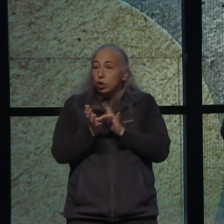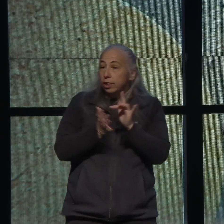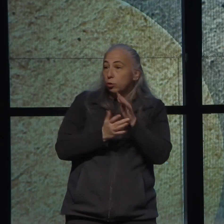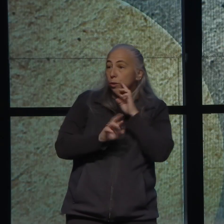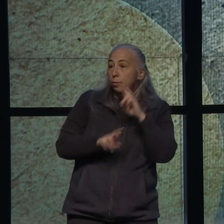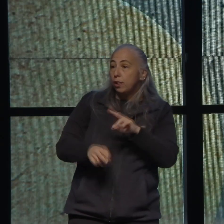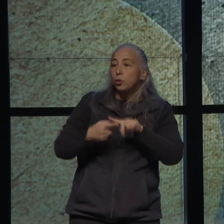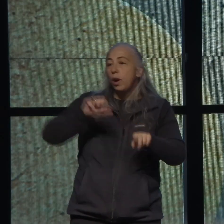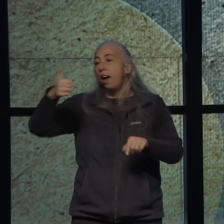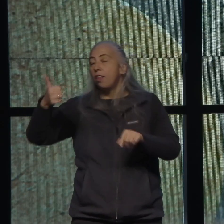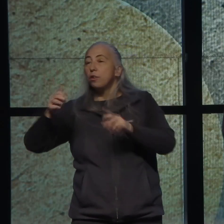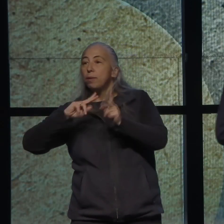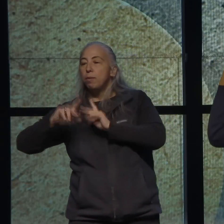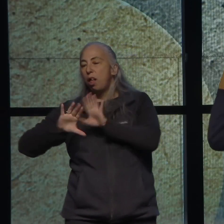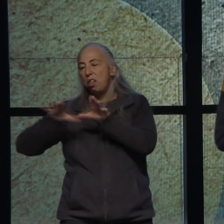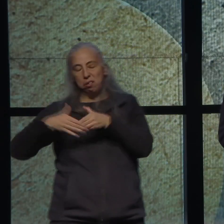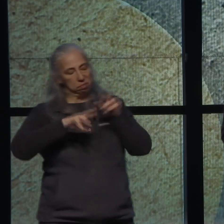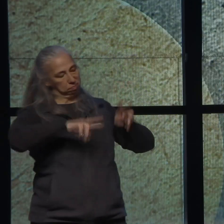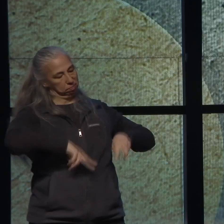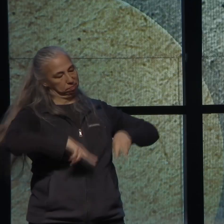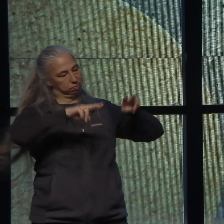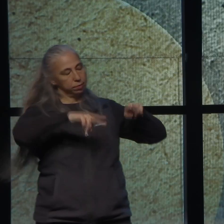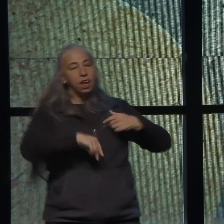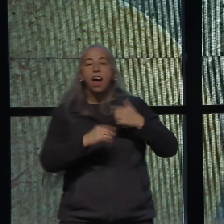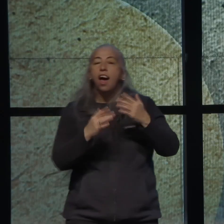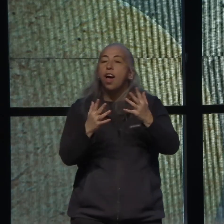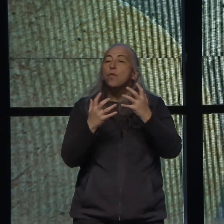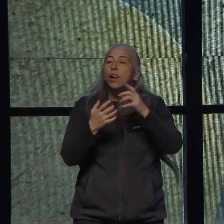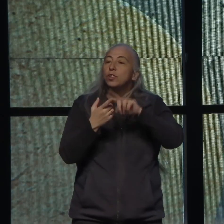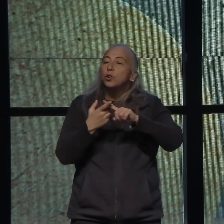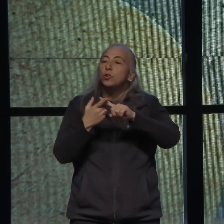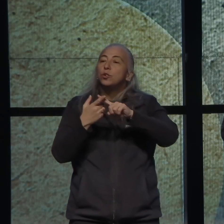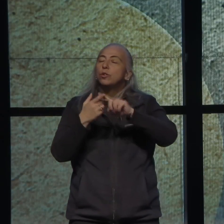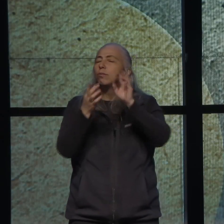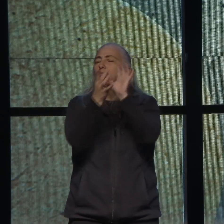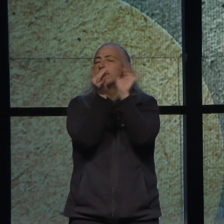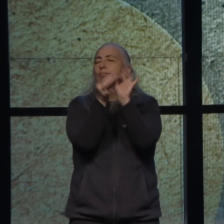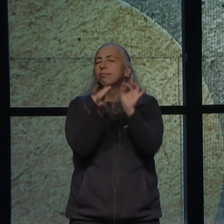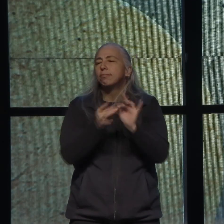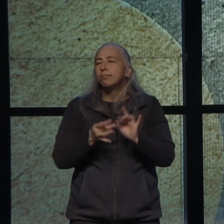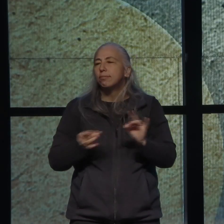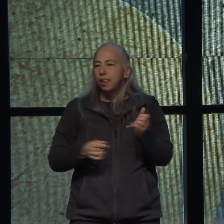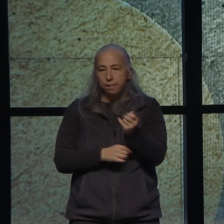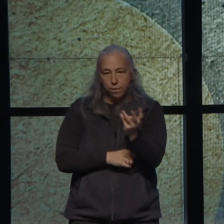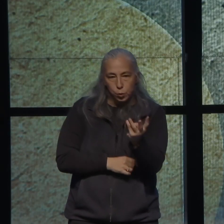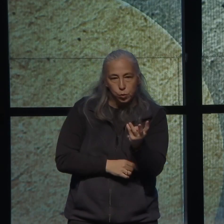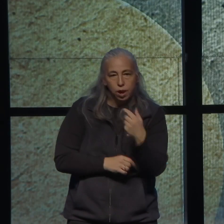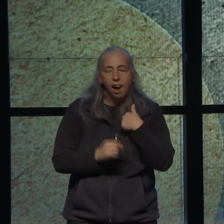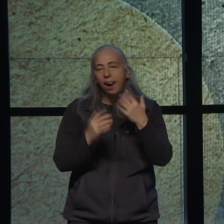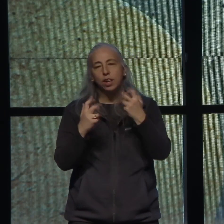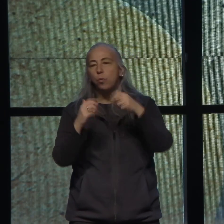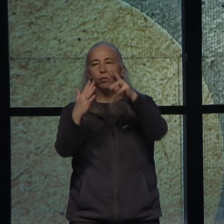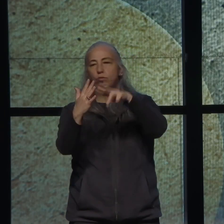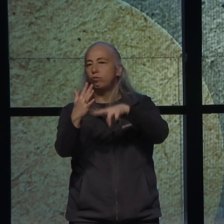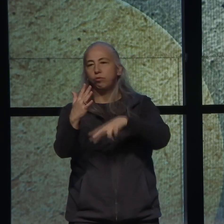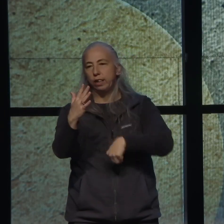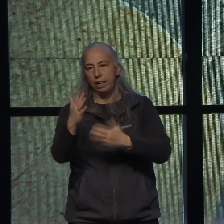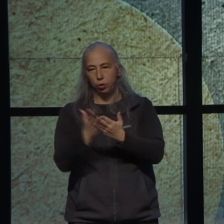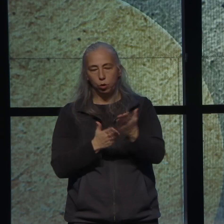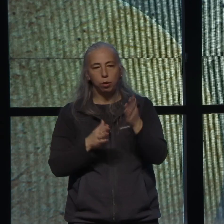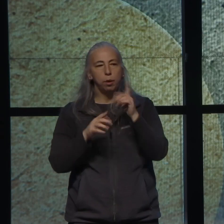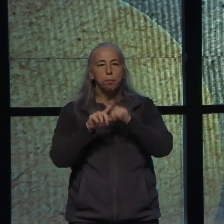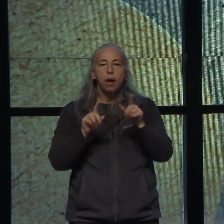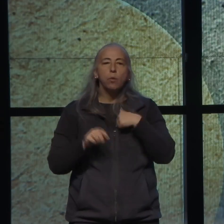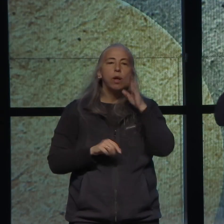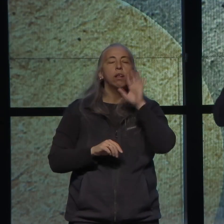thing. I'm going to give you a whole bunch of things, and I'm going to give you some passages that you can look up on your own. But today I'm not going to read through them one by one. Okay, we're not going to go